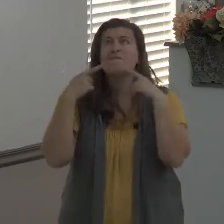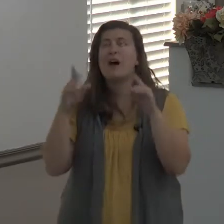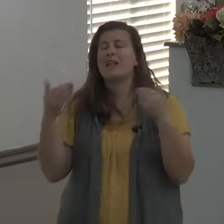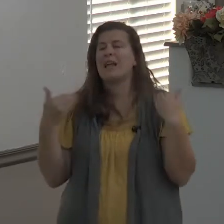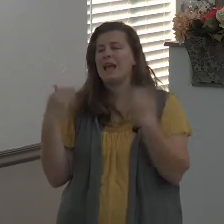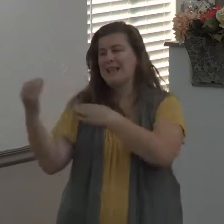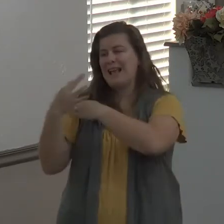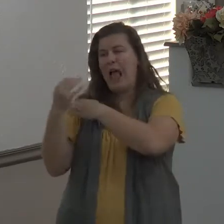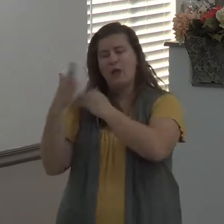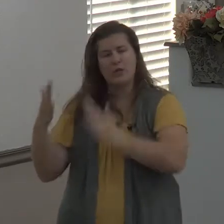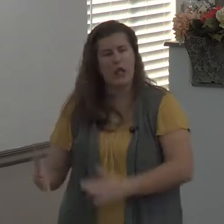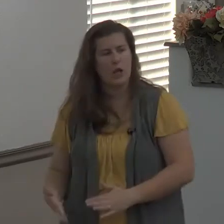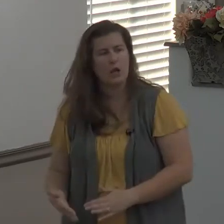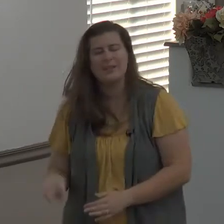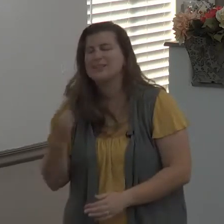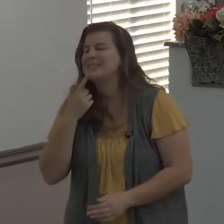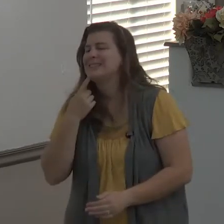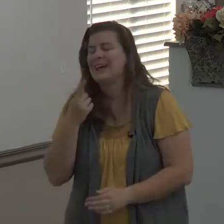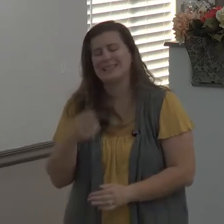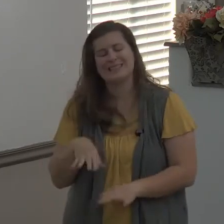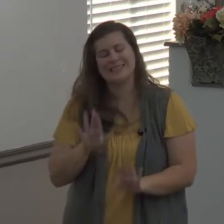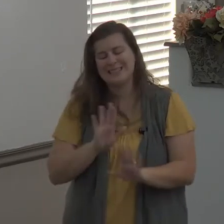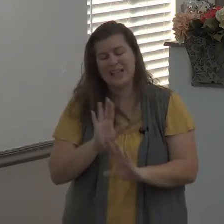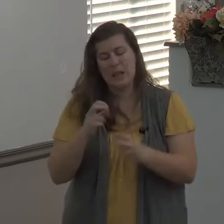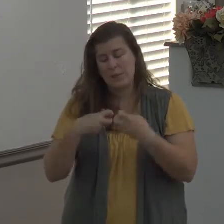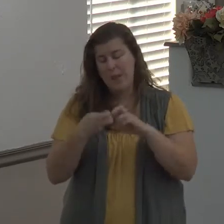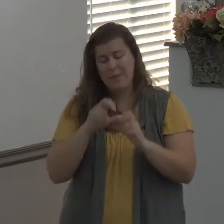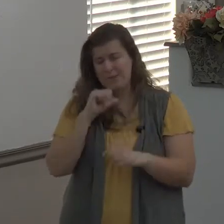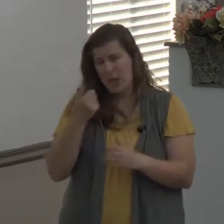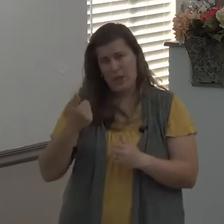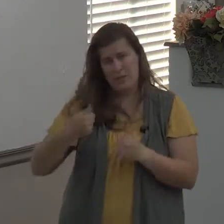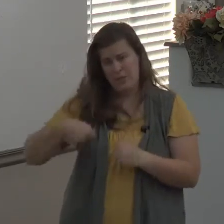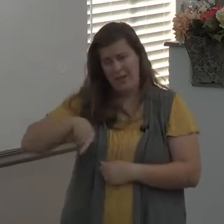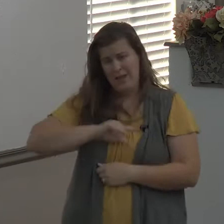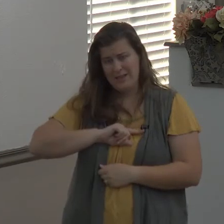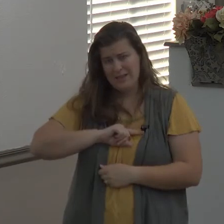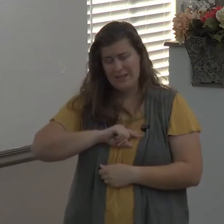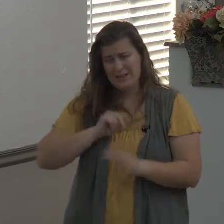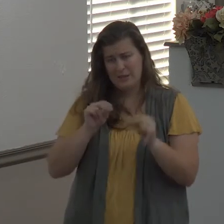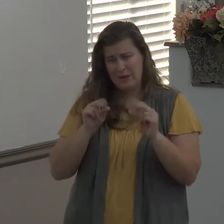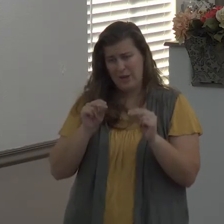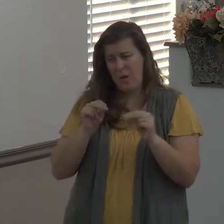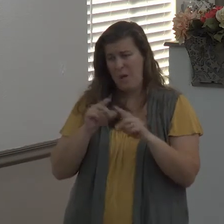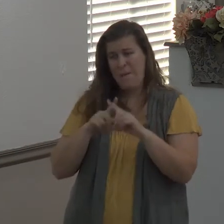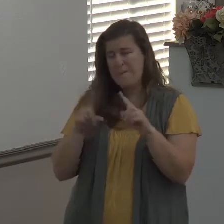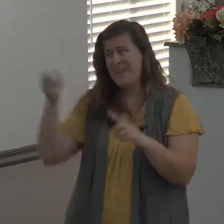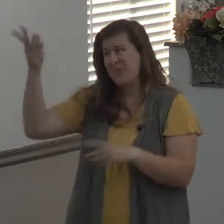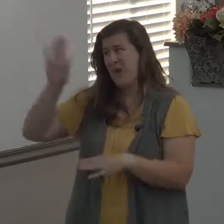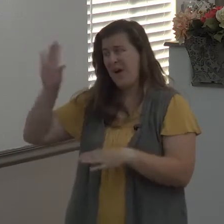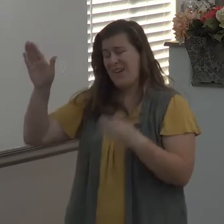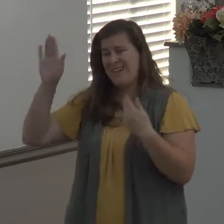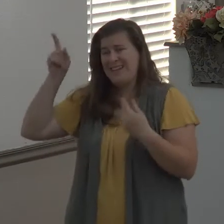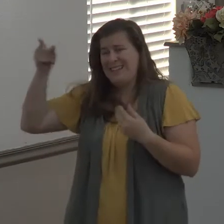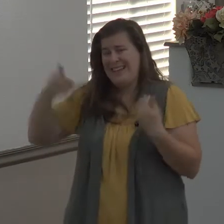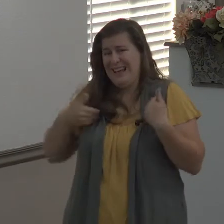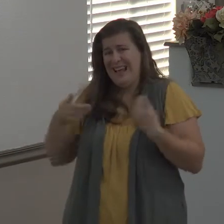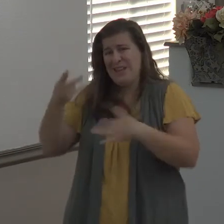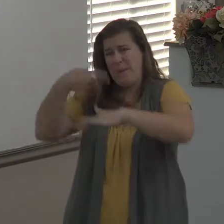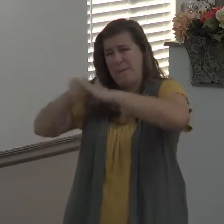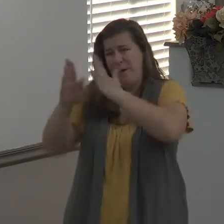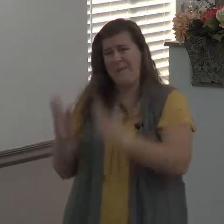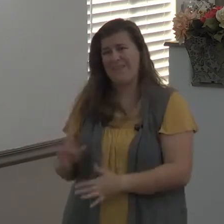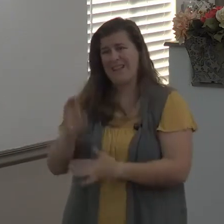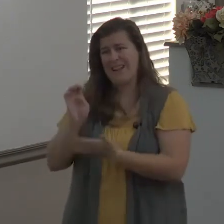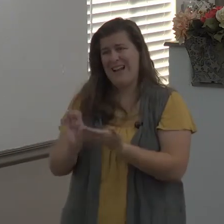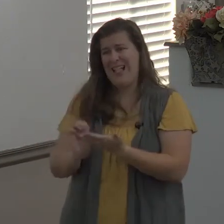are. And he's frustrated. And he finally gets a counselor to come to him and say, "Listen, king, the problem is not with any of us. The